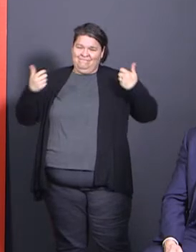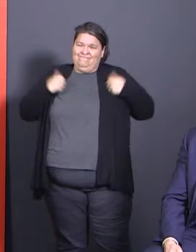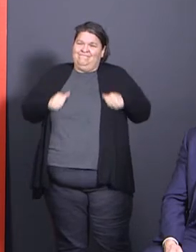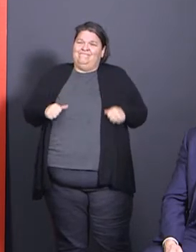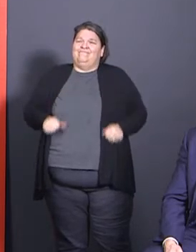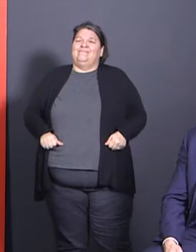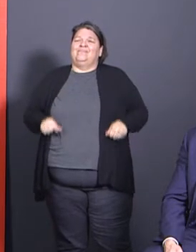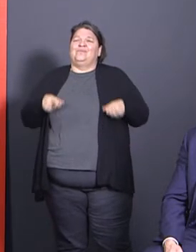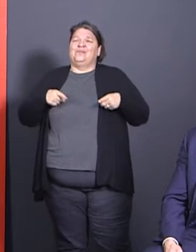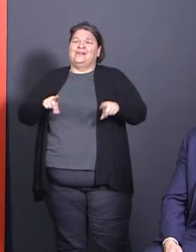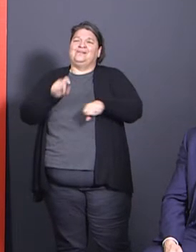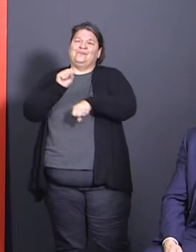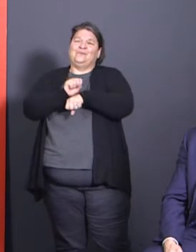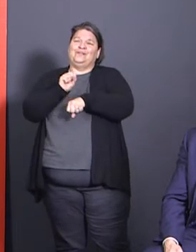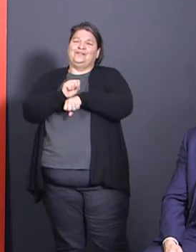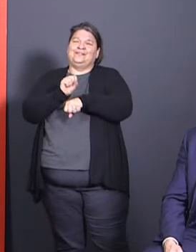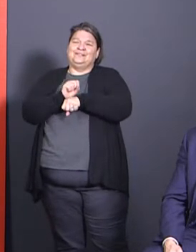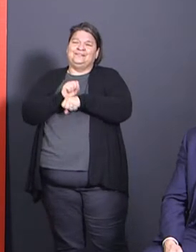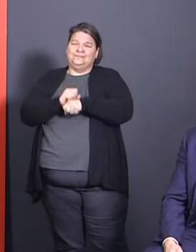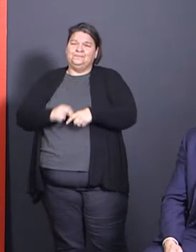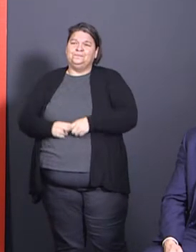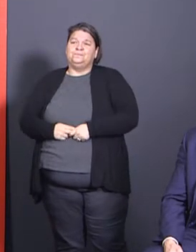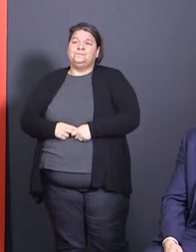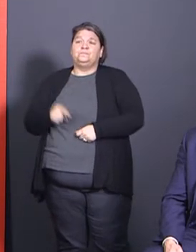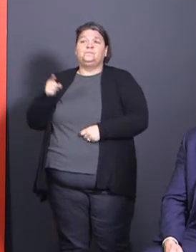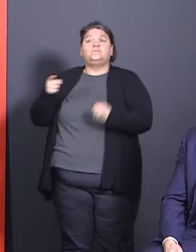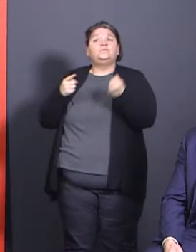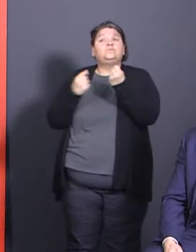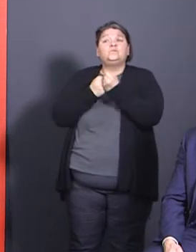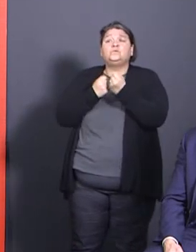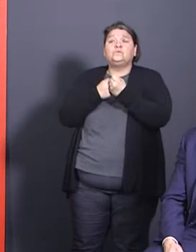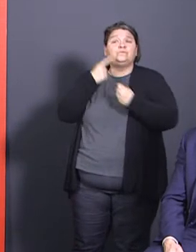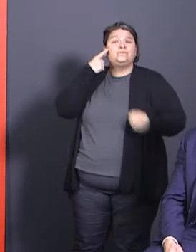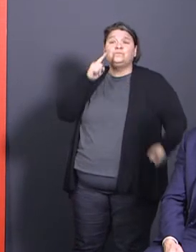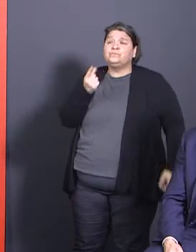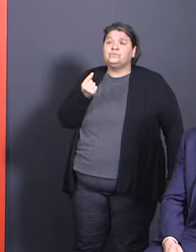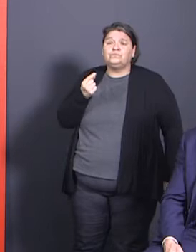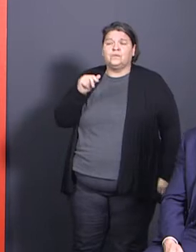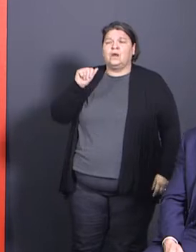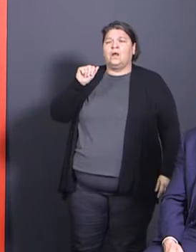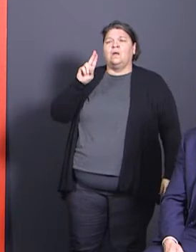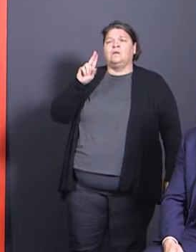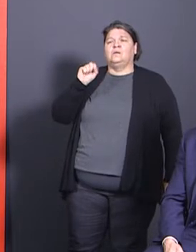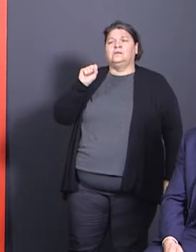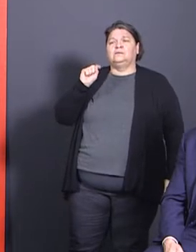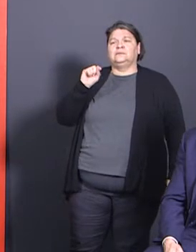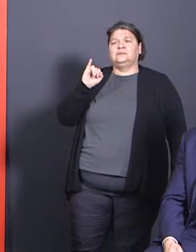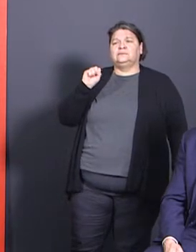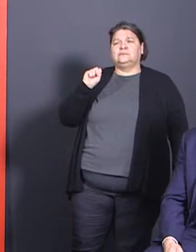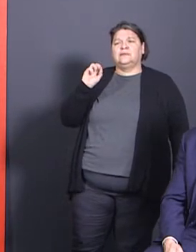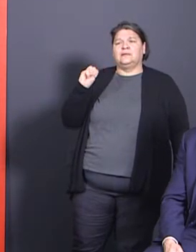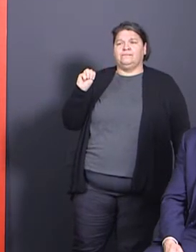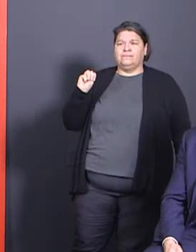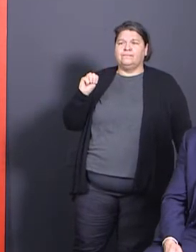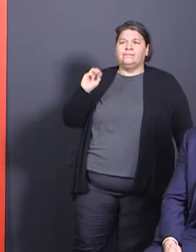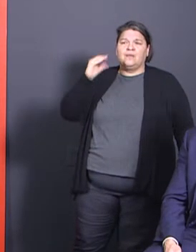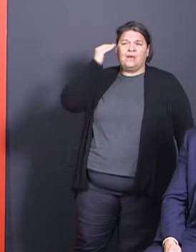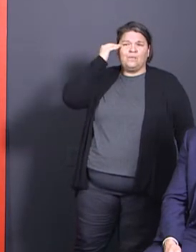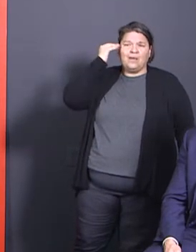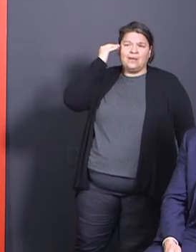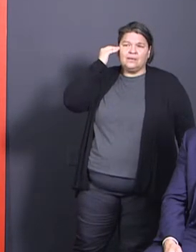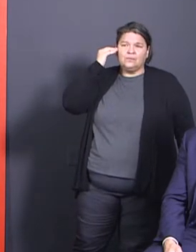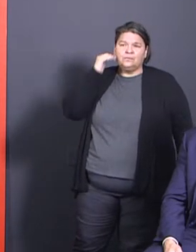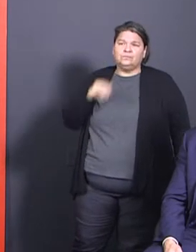Fort Worth firefighters in, supporting autism awareness. And again, it's just our way of just trying to keep doing something that provide some